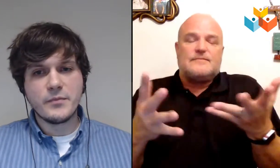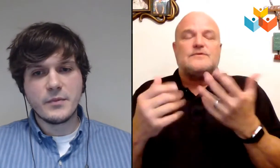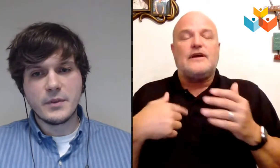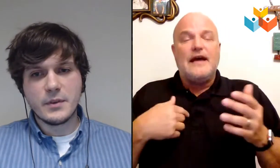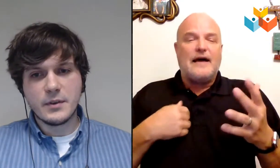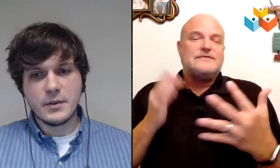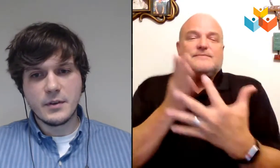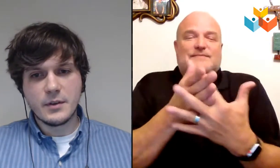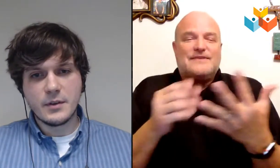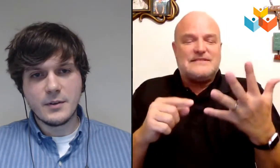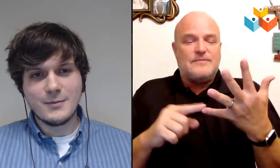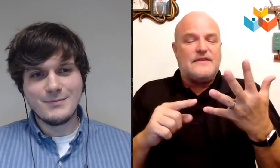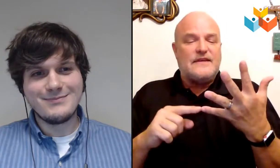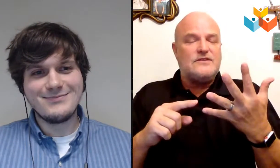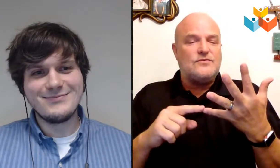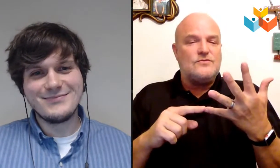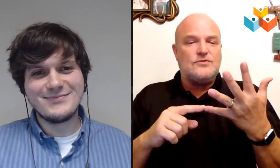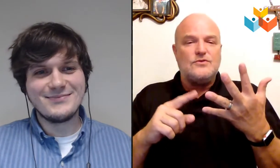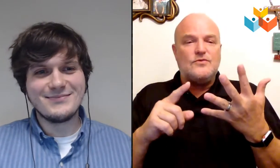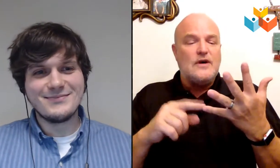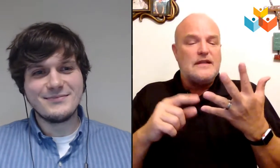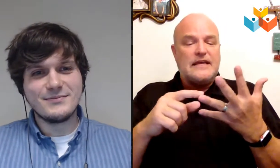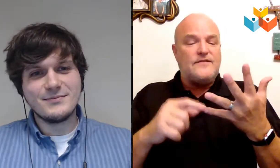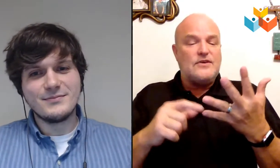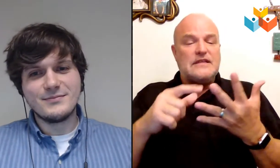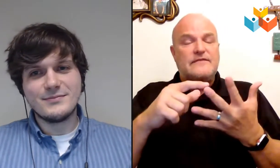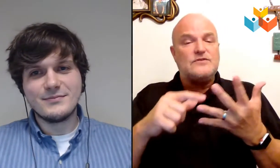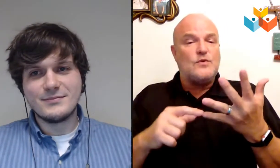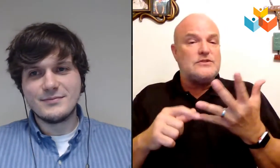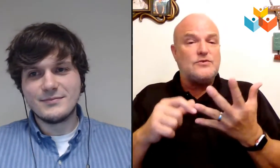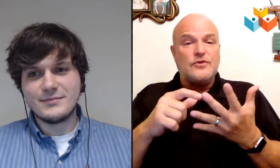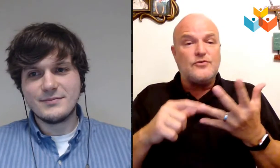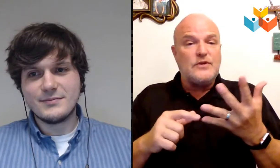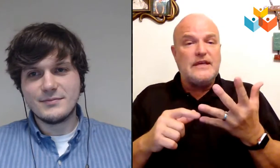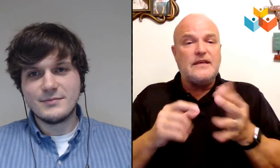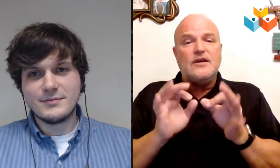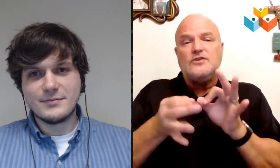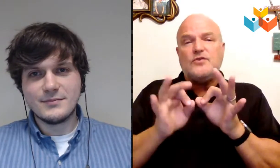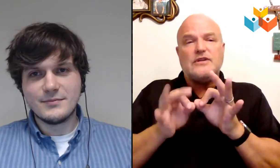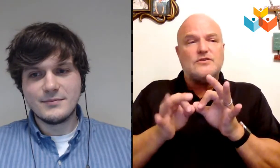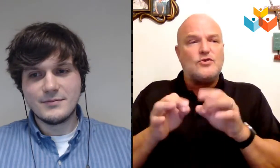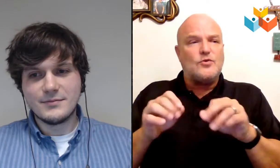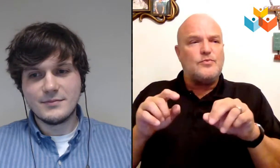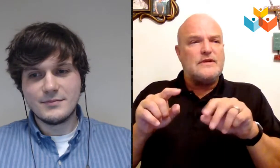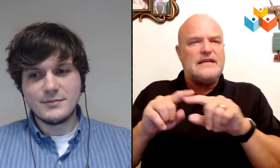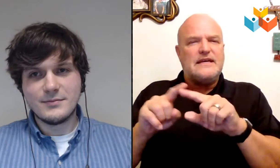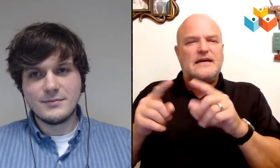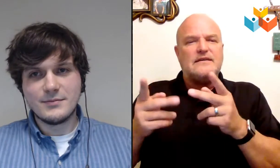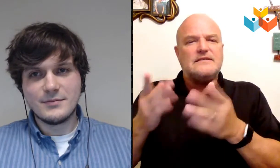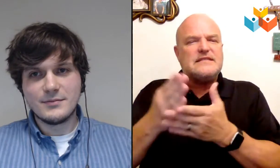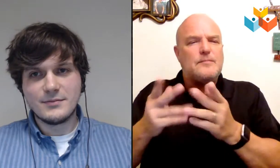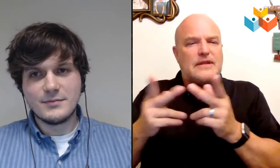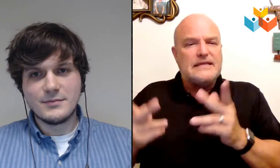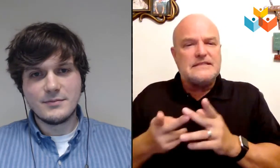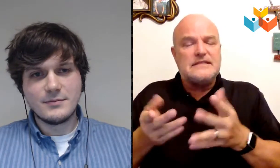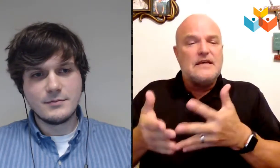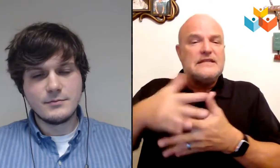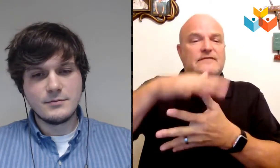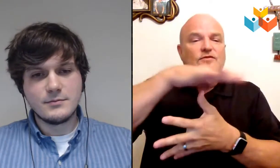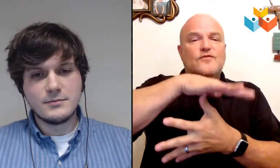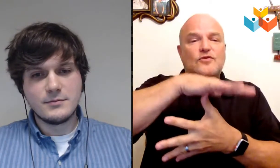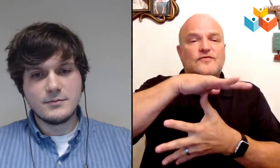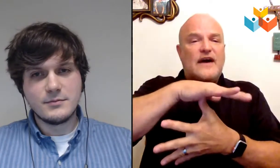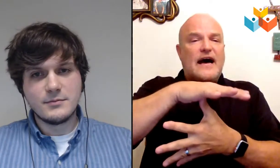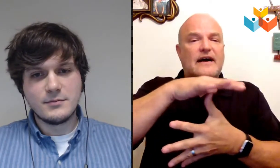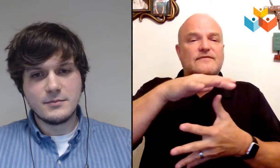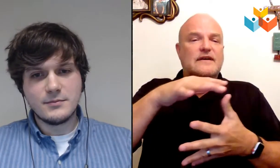things, some of the things you do, like if you get levels 1, 2, or 3, you can interpret some places,